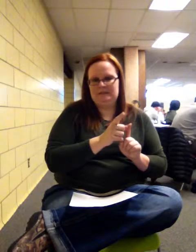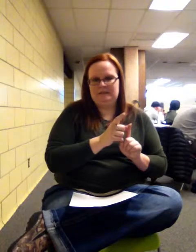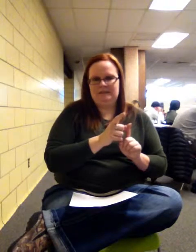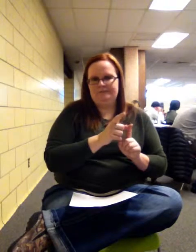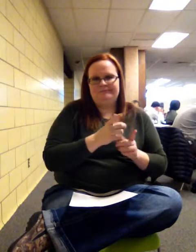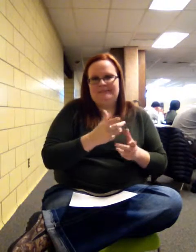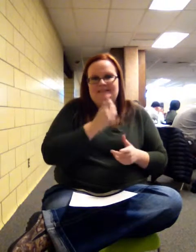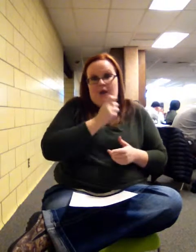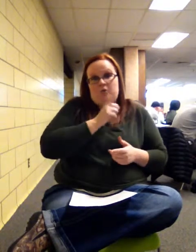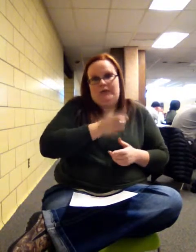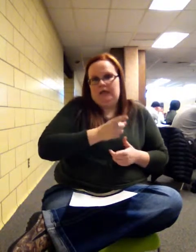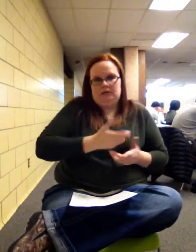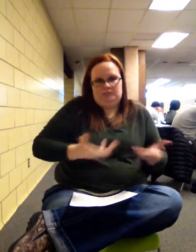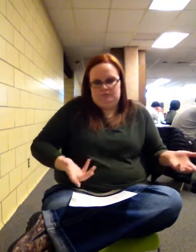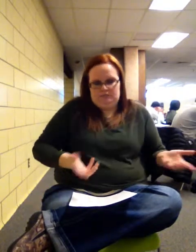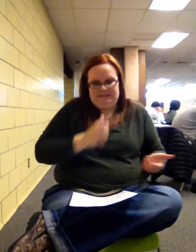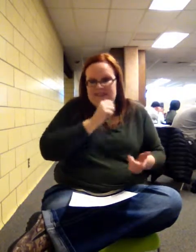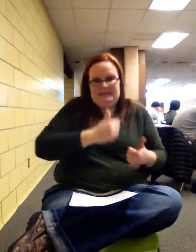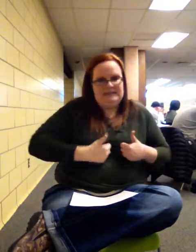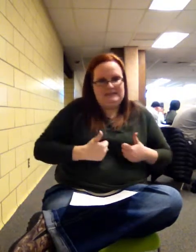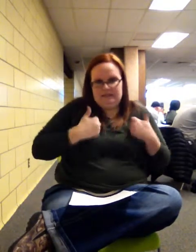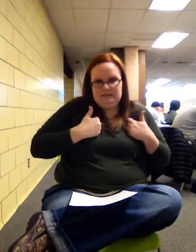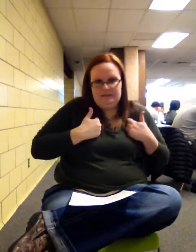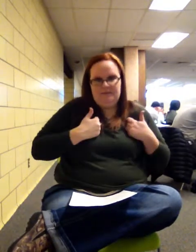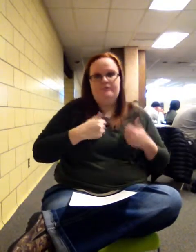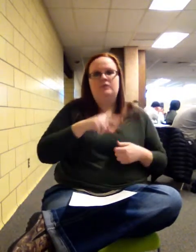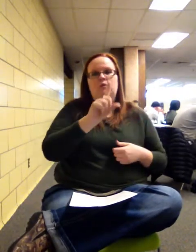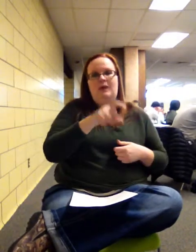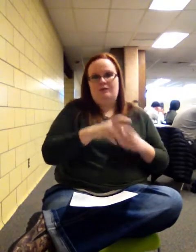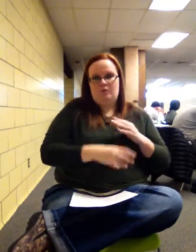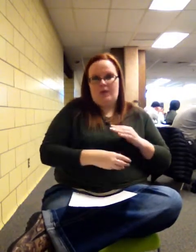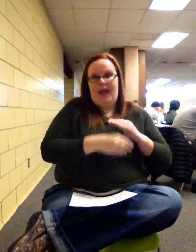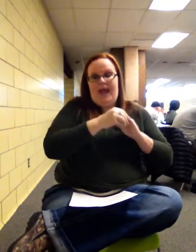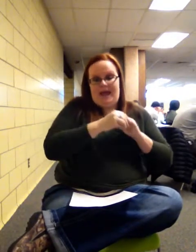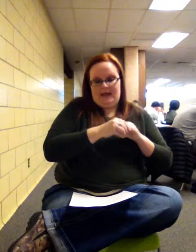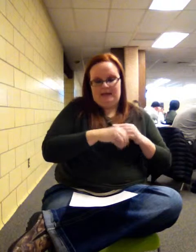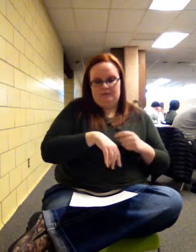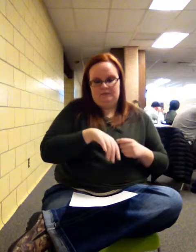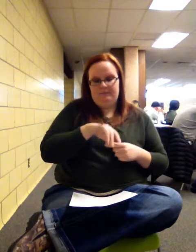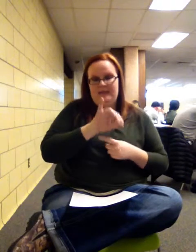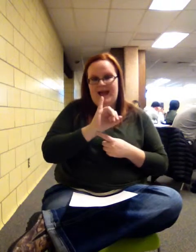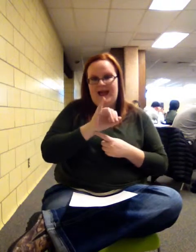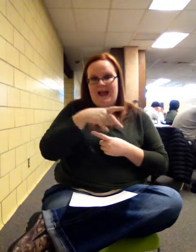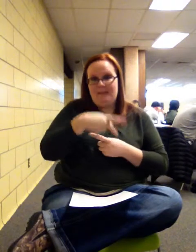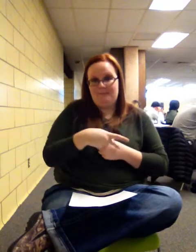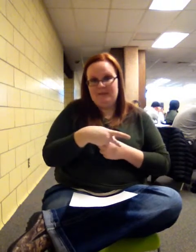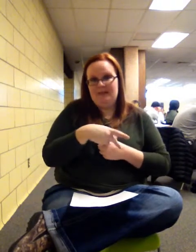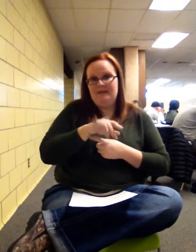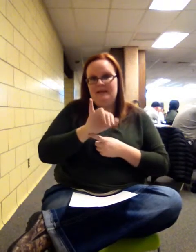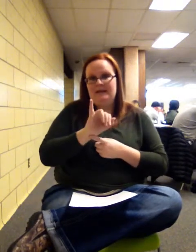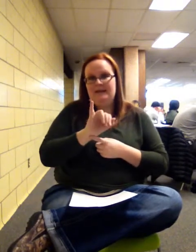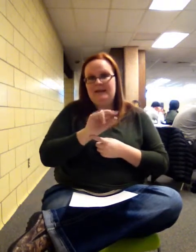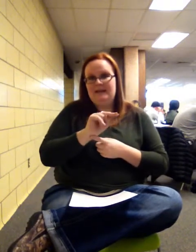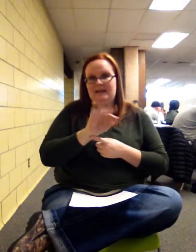So what we're saying is what you have to add to that is inflation premium, IP. Because in